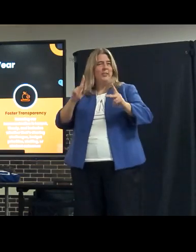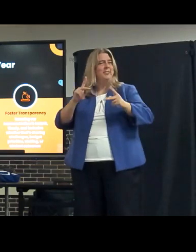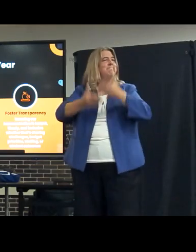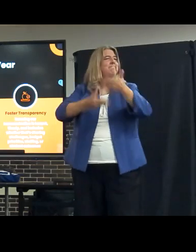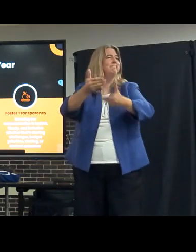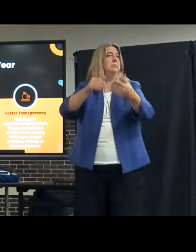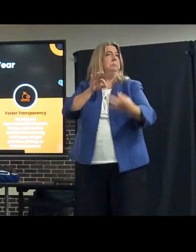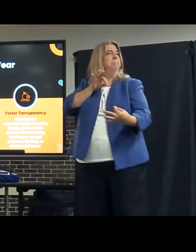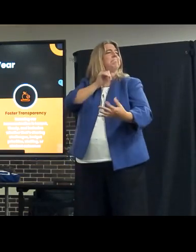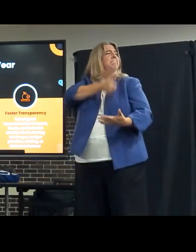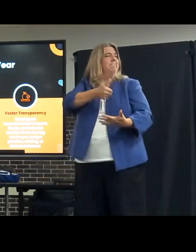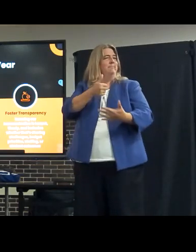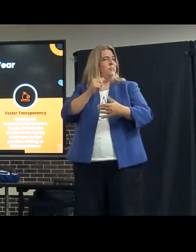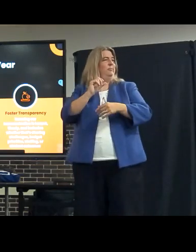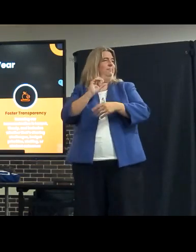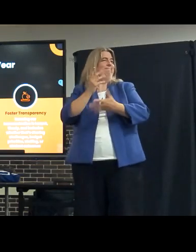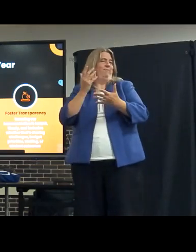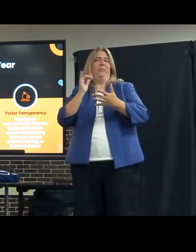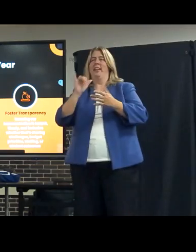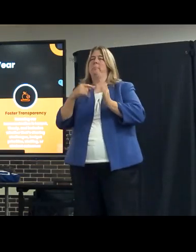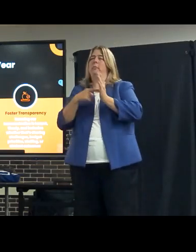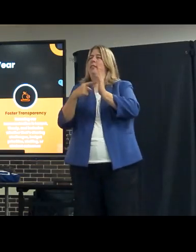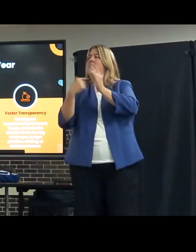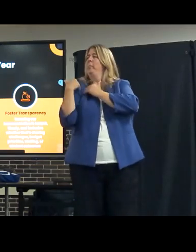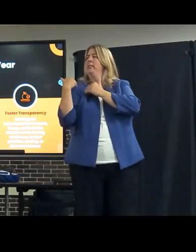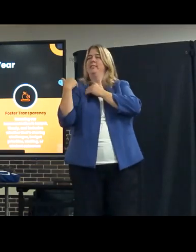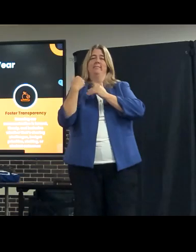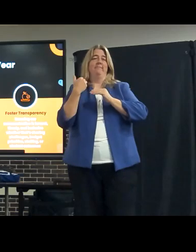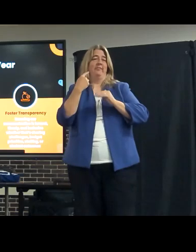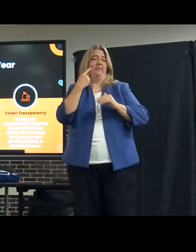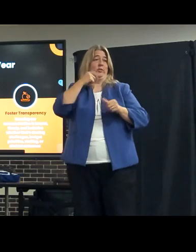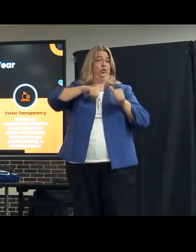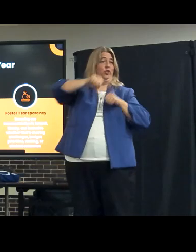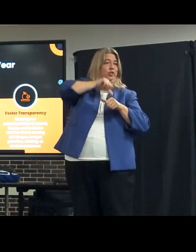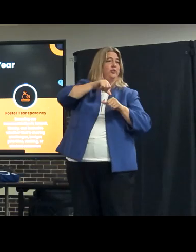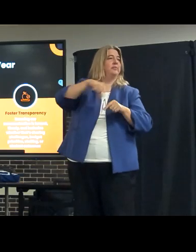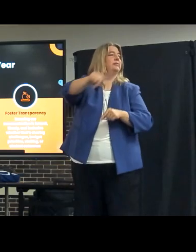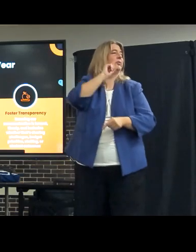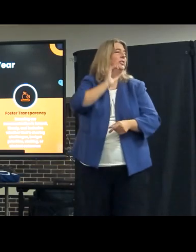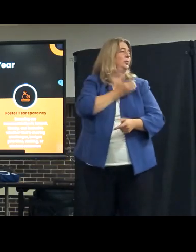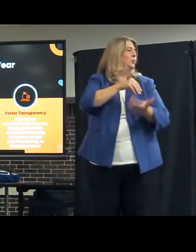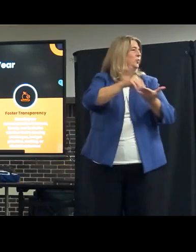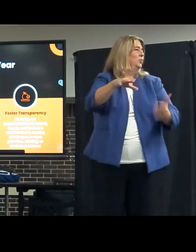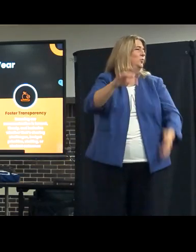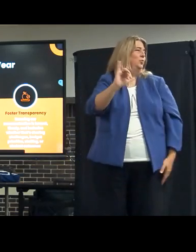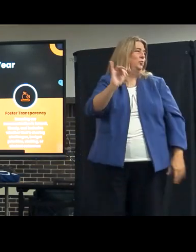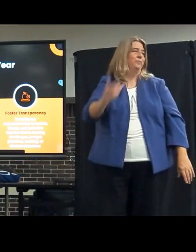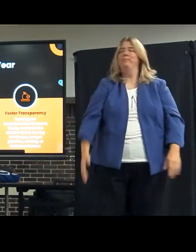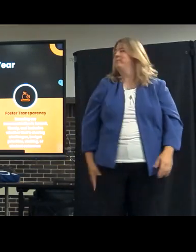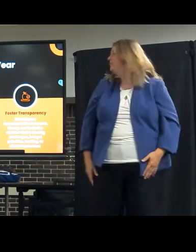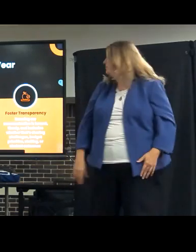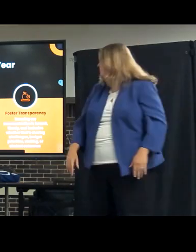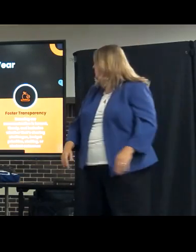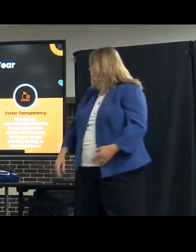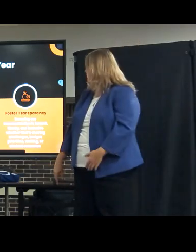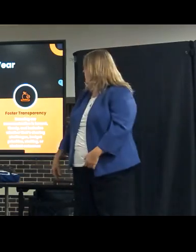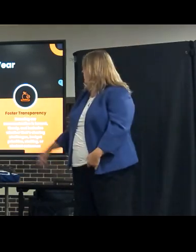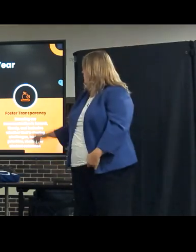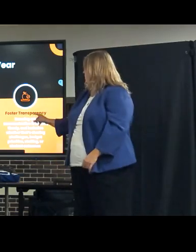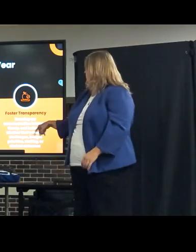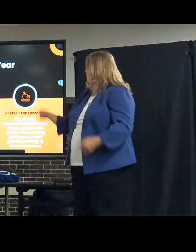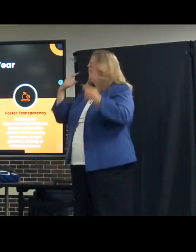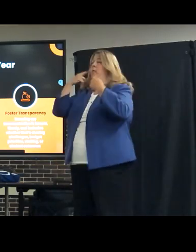those successes, those triumphs, those missteps, and to make sure that we model accountability throughout all of those moments, not